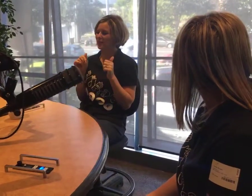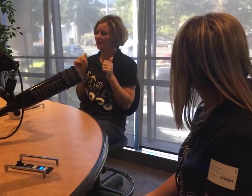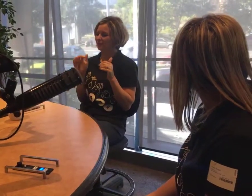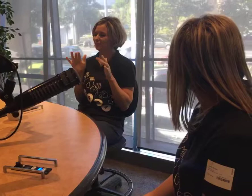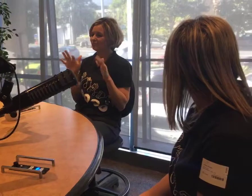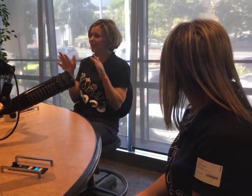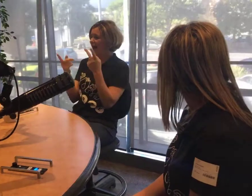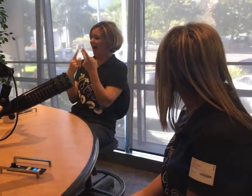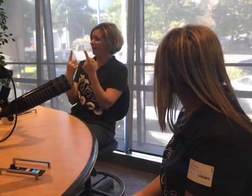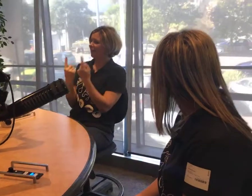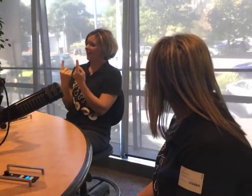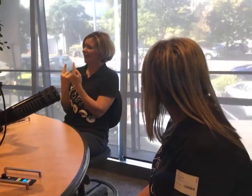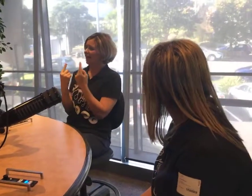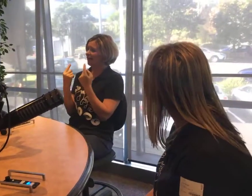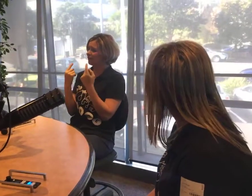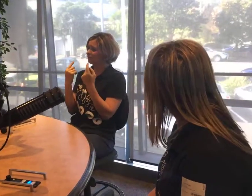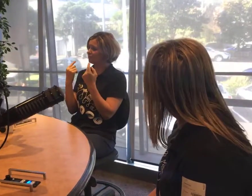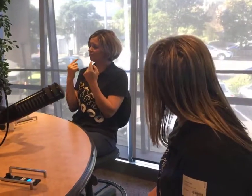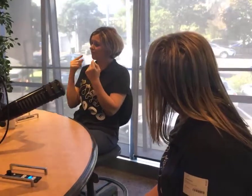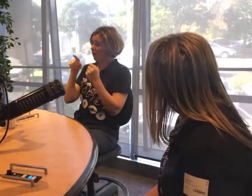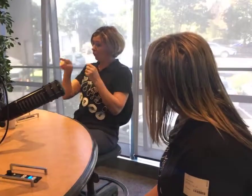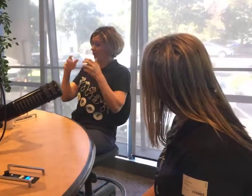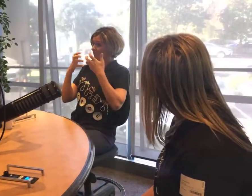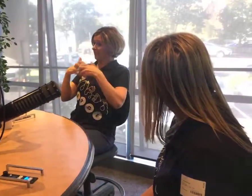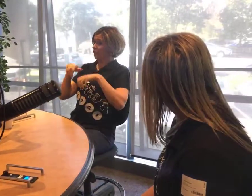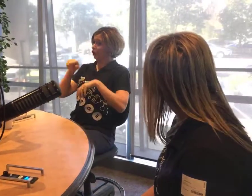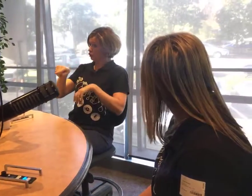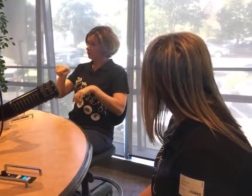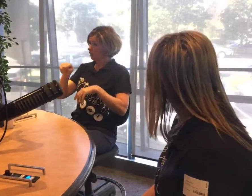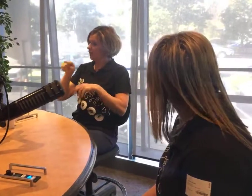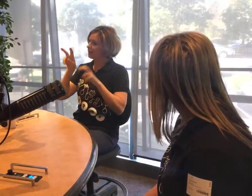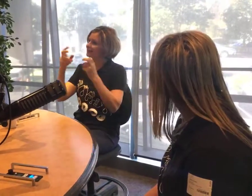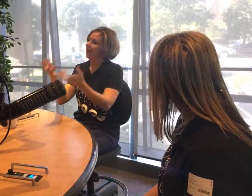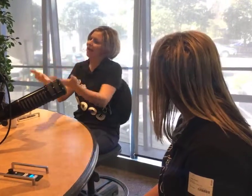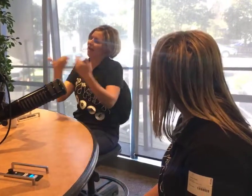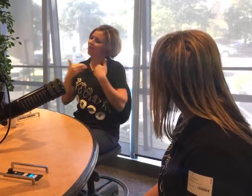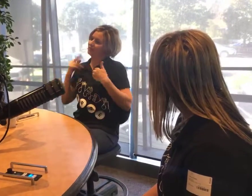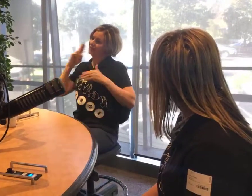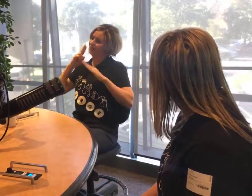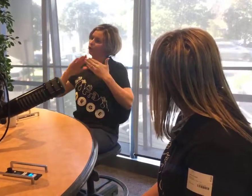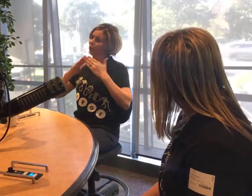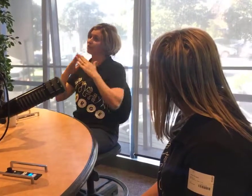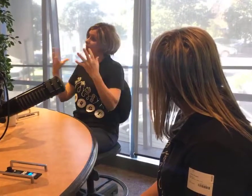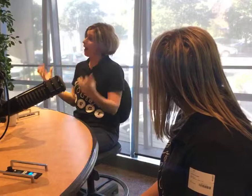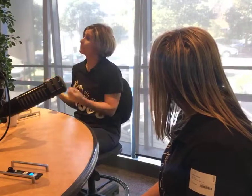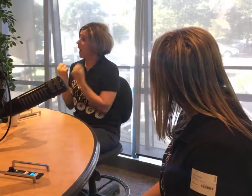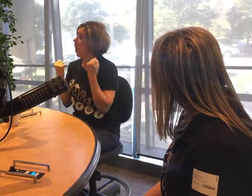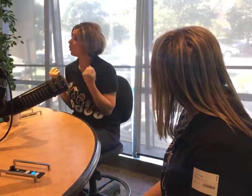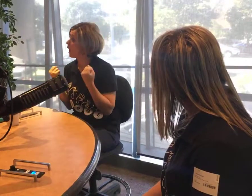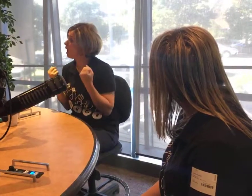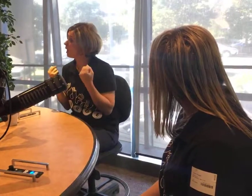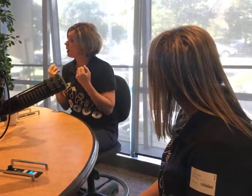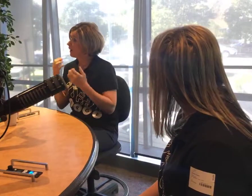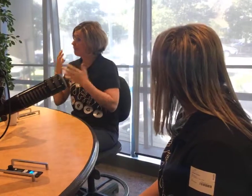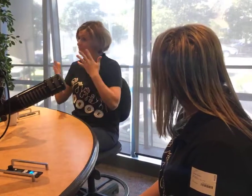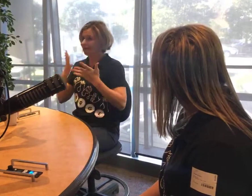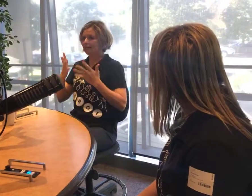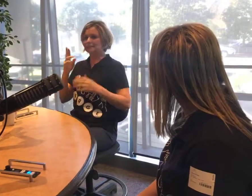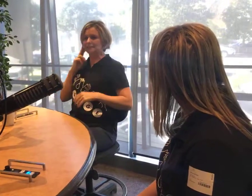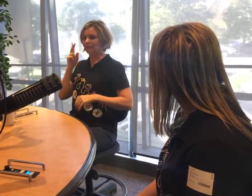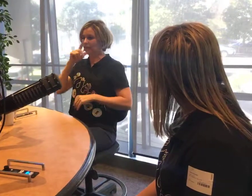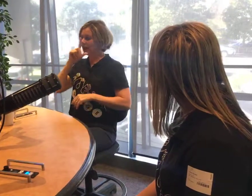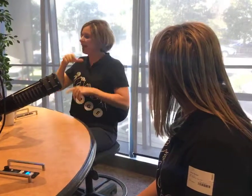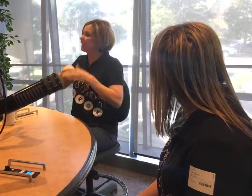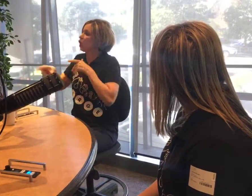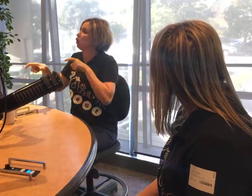for you, Jamie, so the camera got us. Yep. And in addition to that as well, in terms of technology, it gives the deaf community,